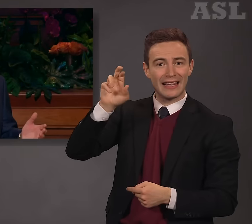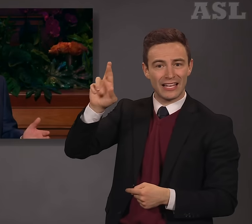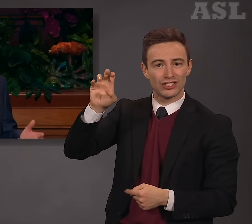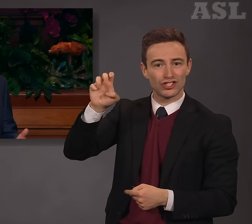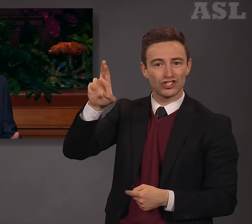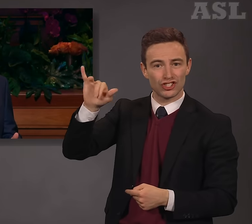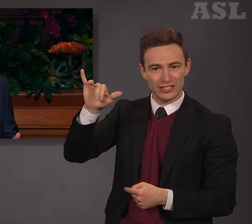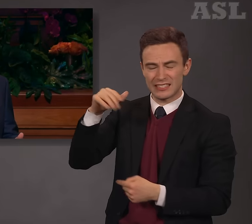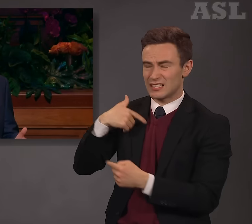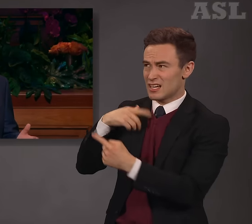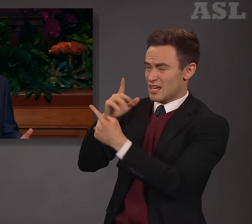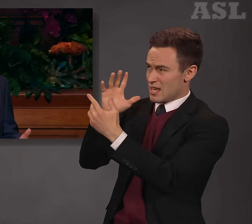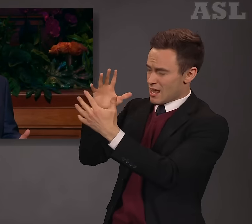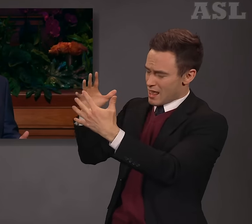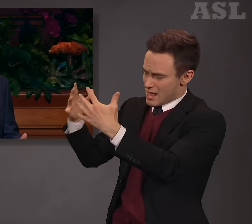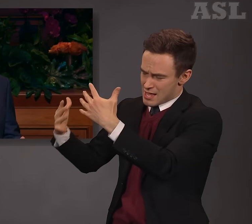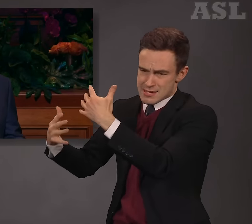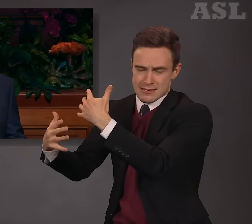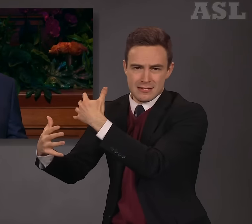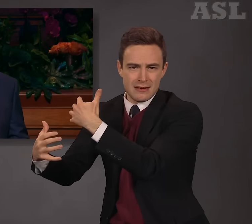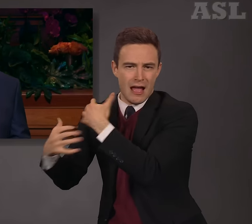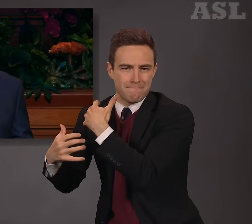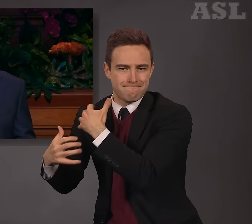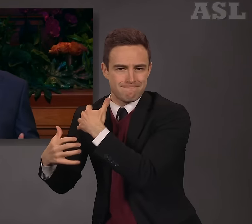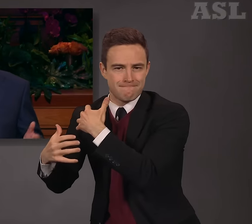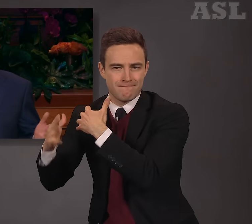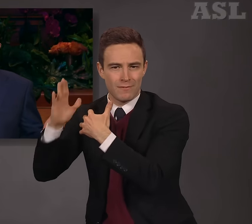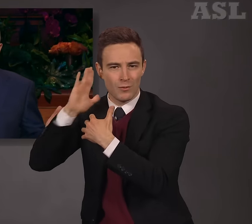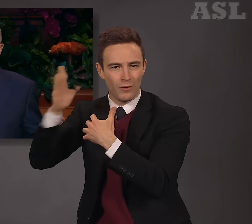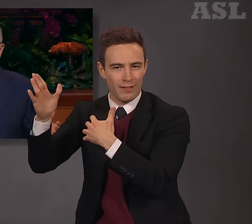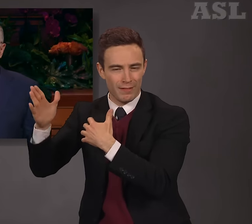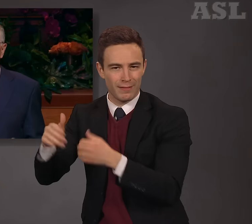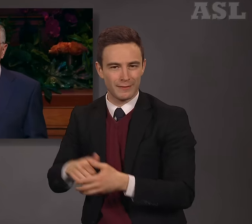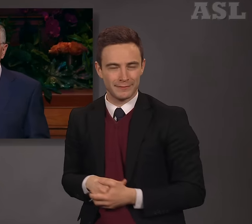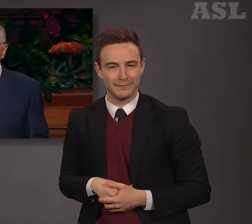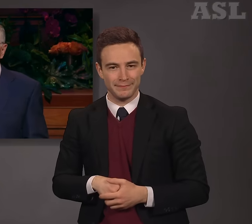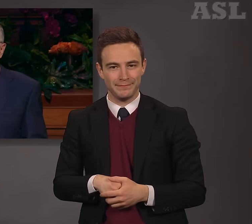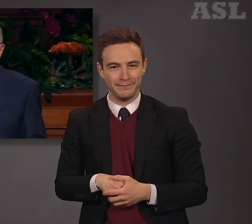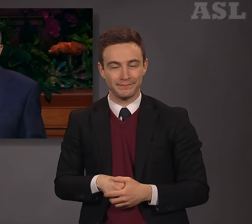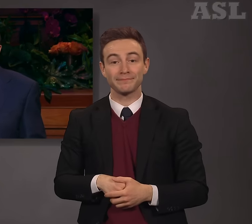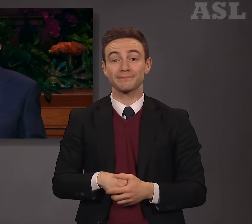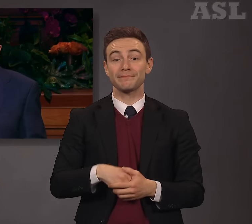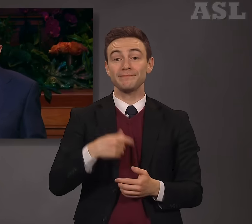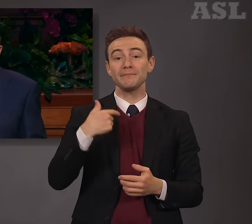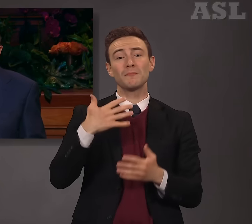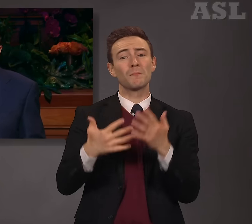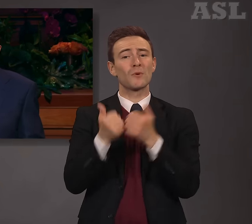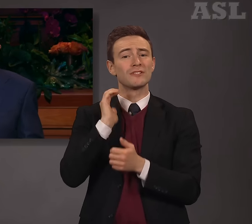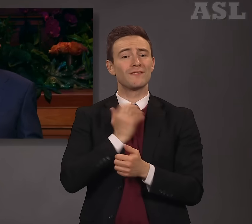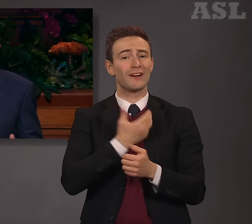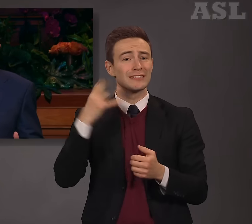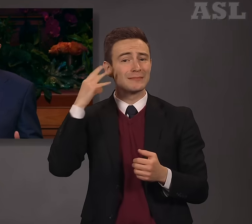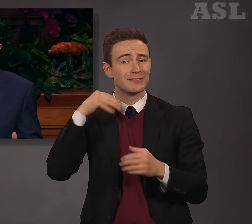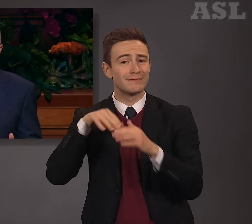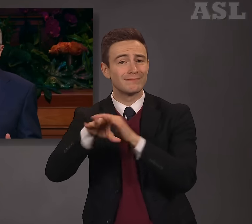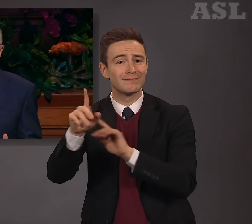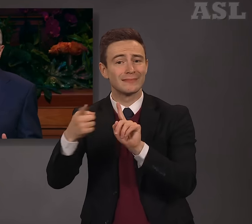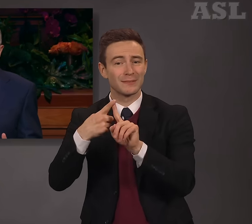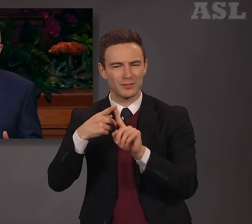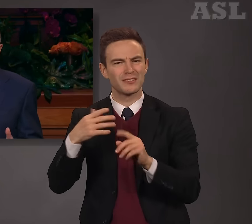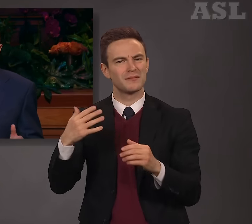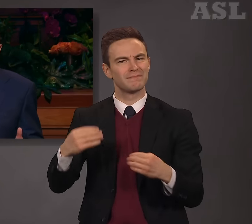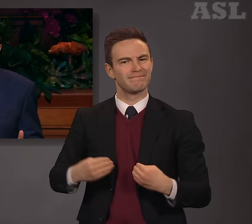as Eliezer Searcy. Most of our experiences in the house of the Lord bring joyful